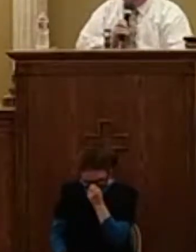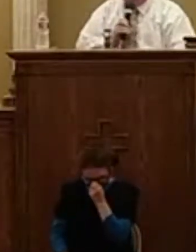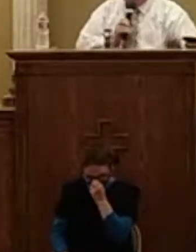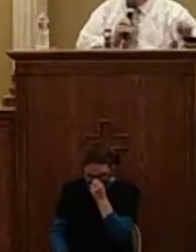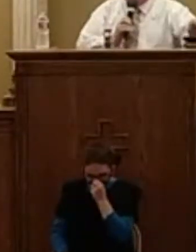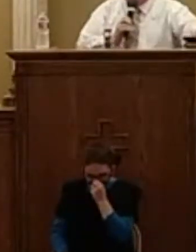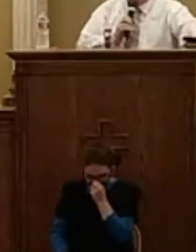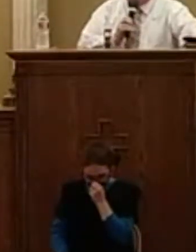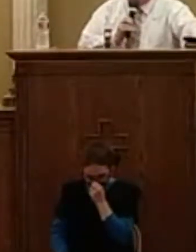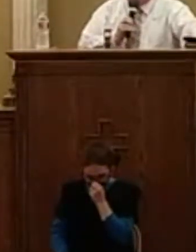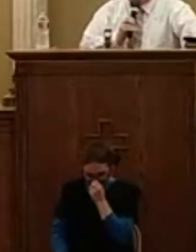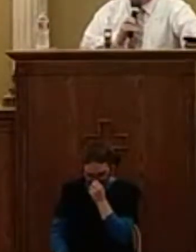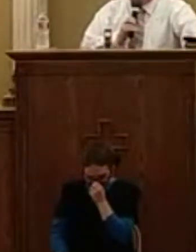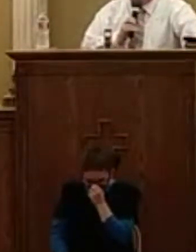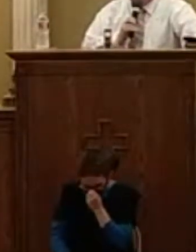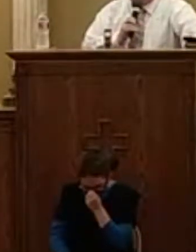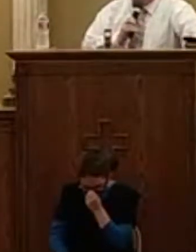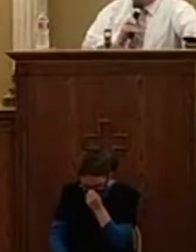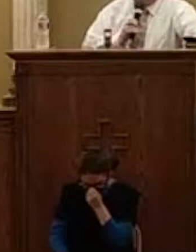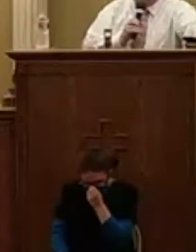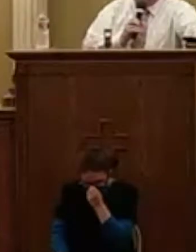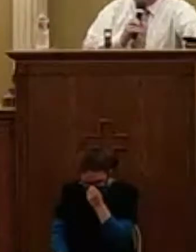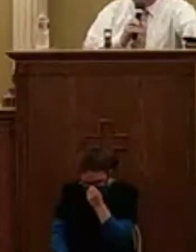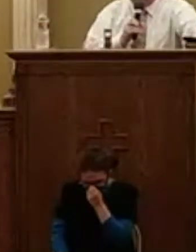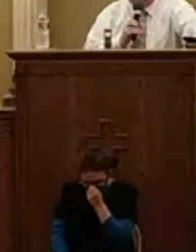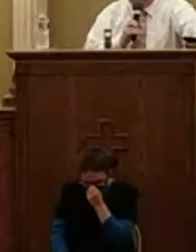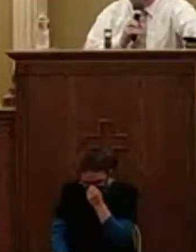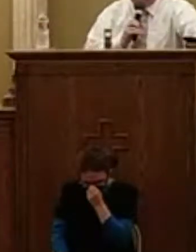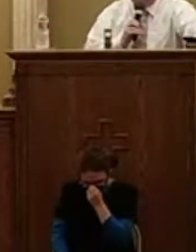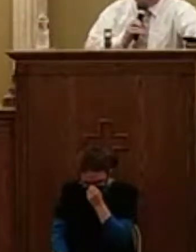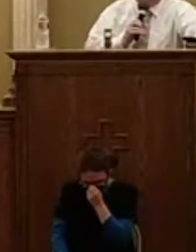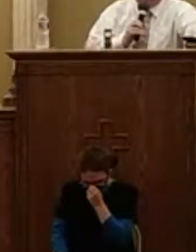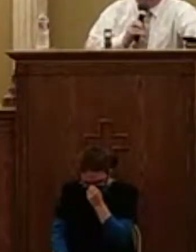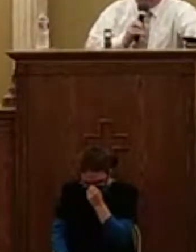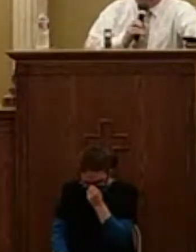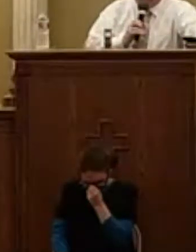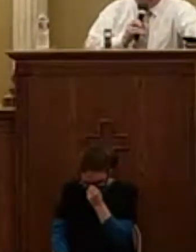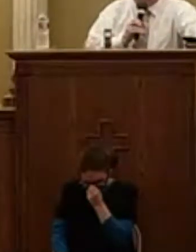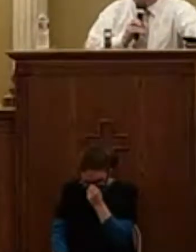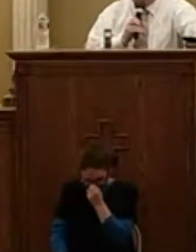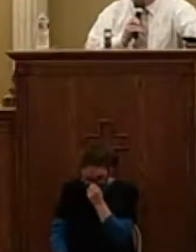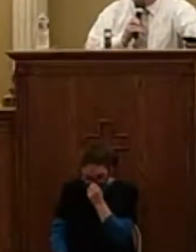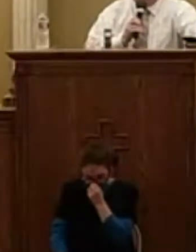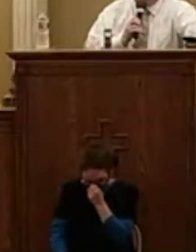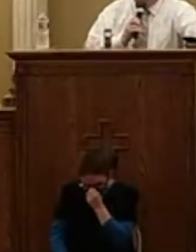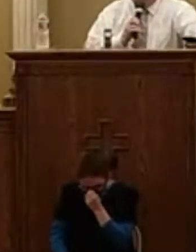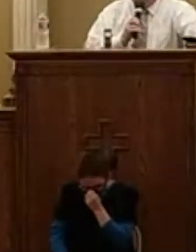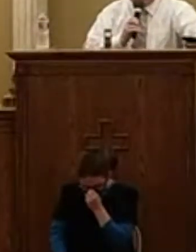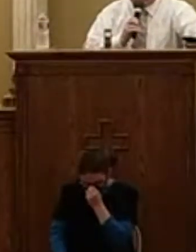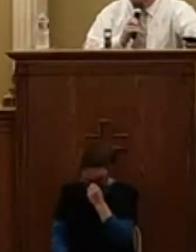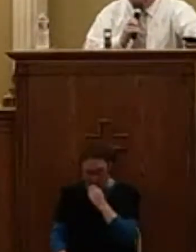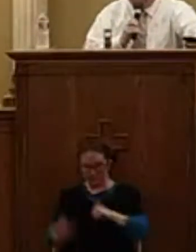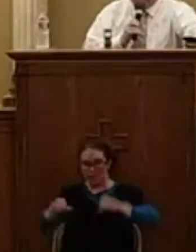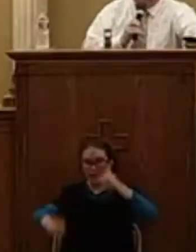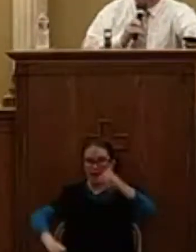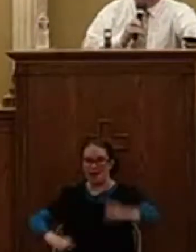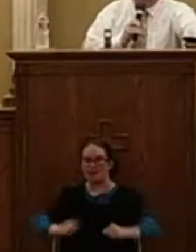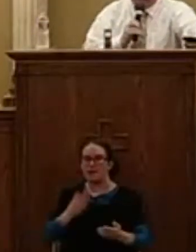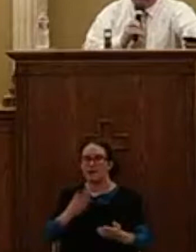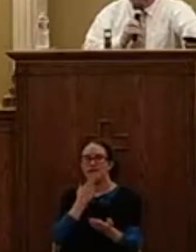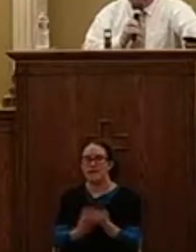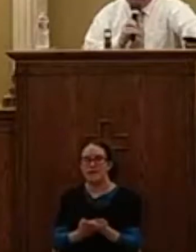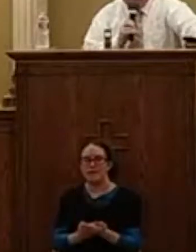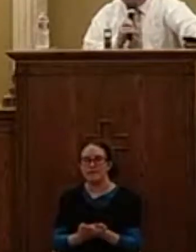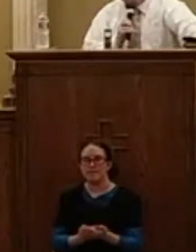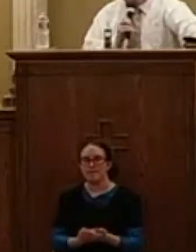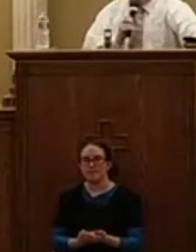another with no hidden motives or agendas, with no expectations. It was simply the act of